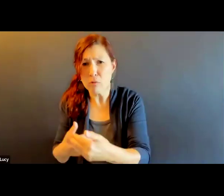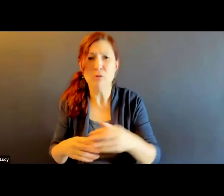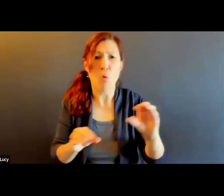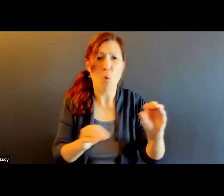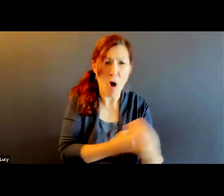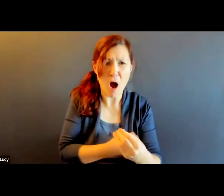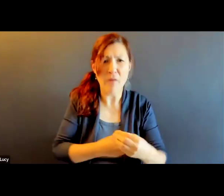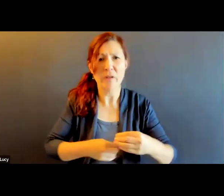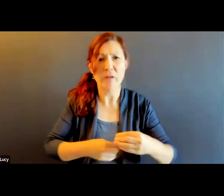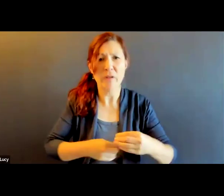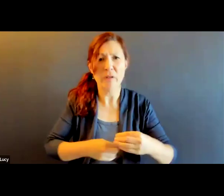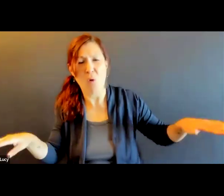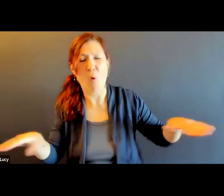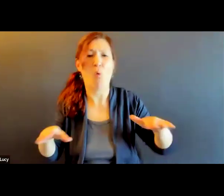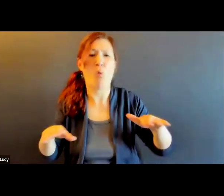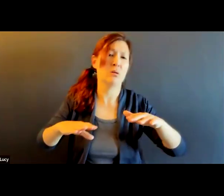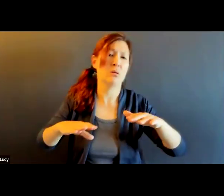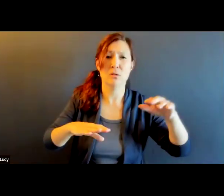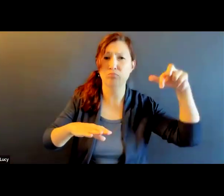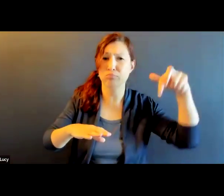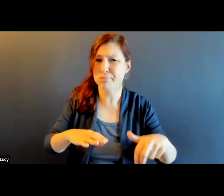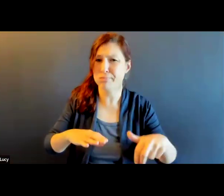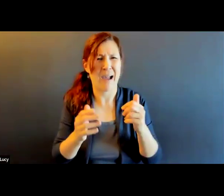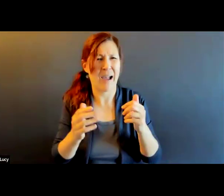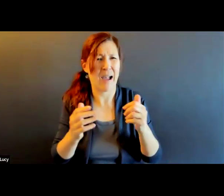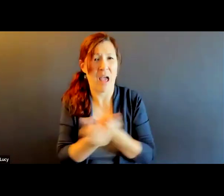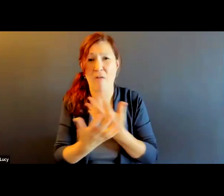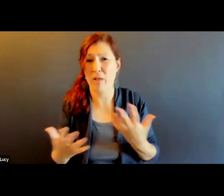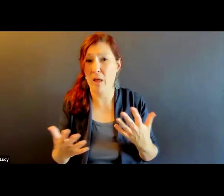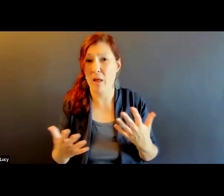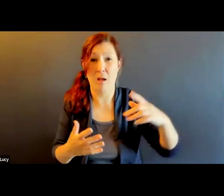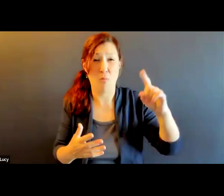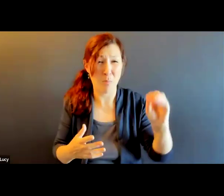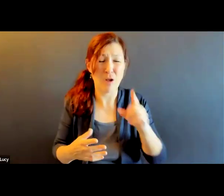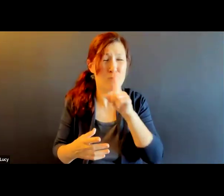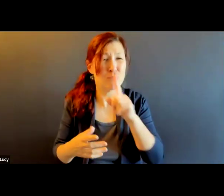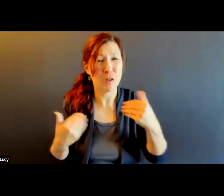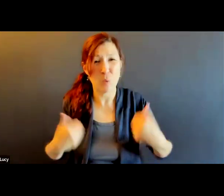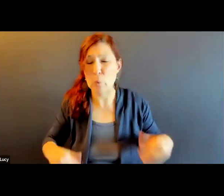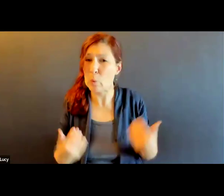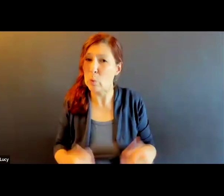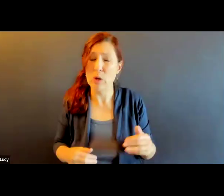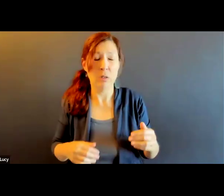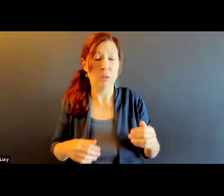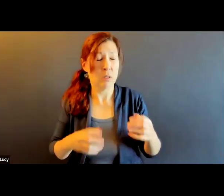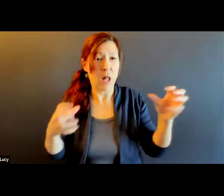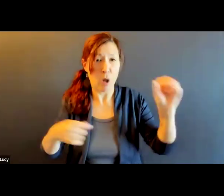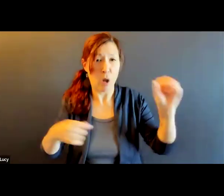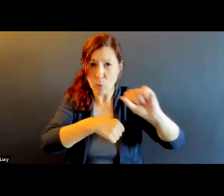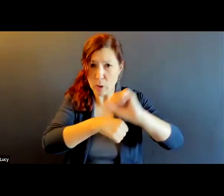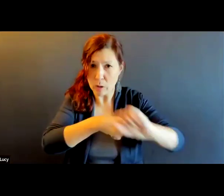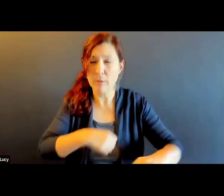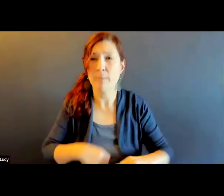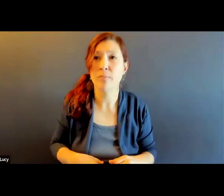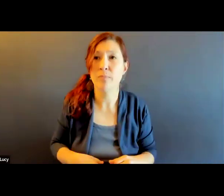100%. And that is no small feat when it comes to our schools. There's lots of territory to cover. We've certainly come a long way